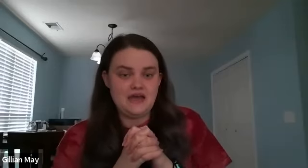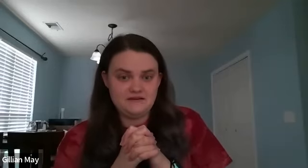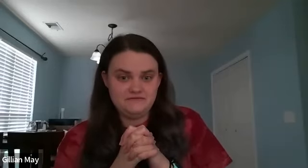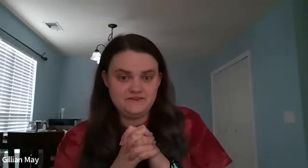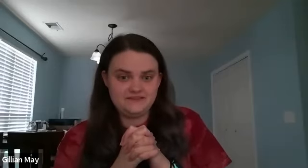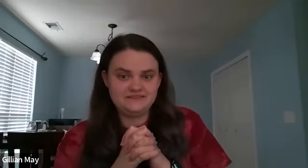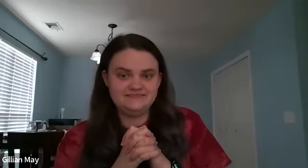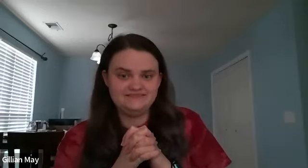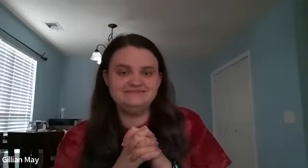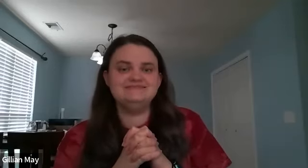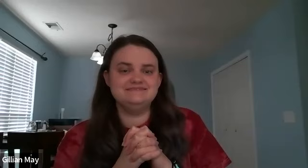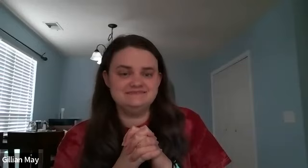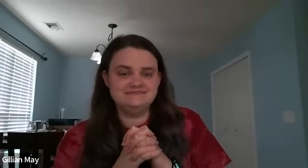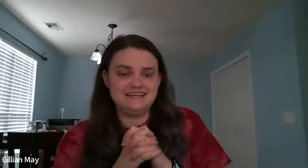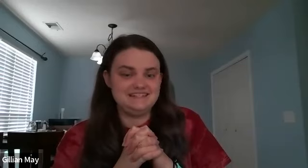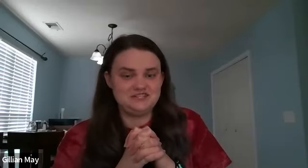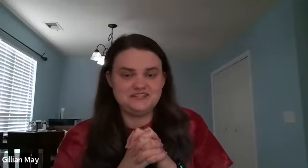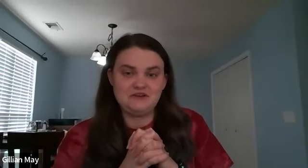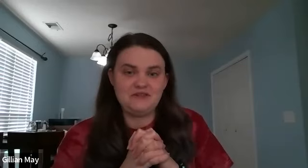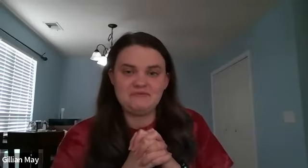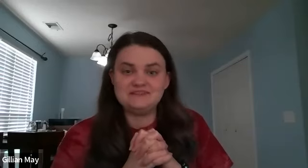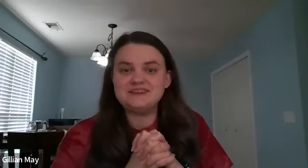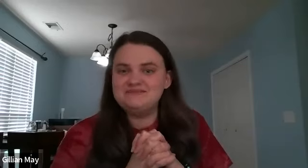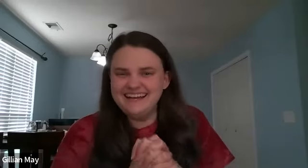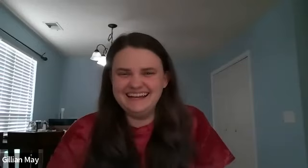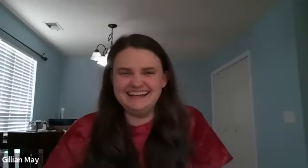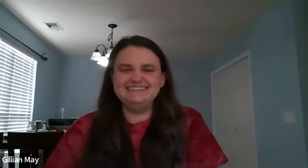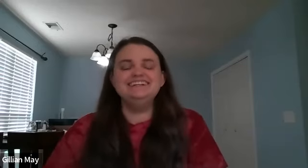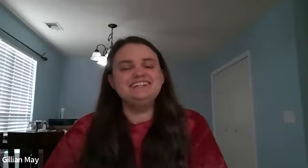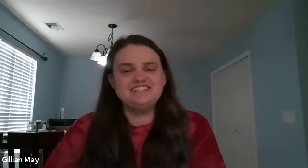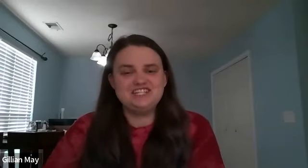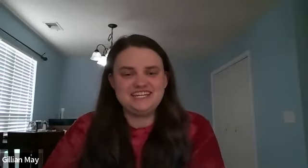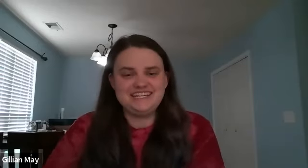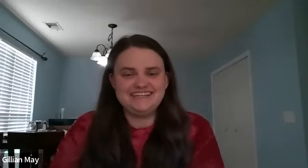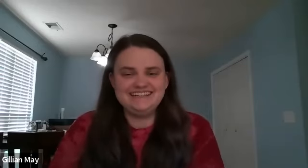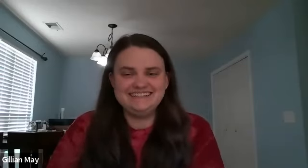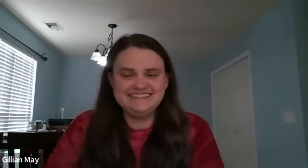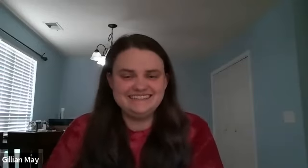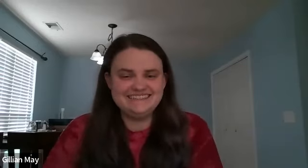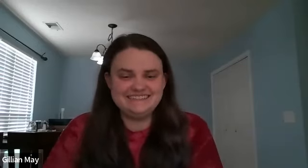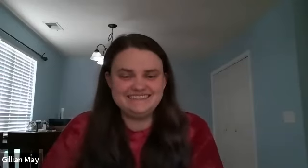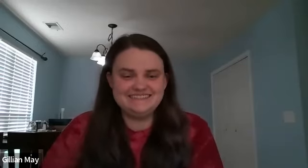F. I did just give y'all that one. So G.